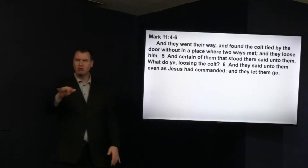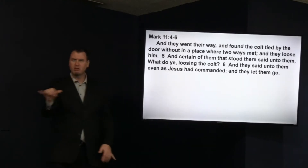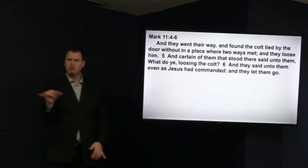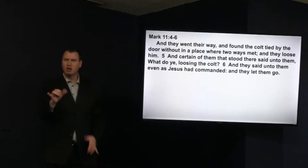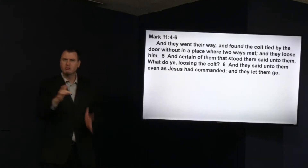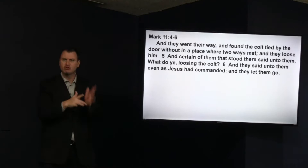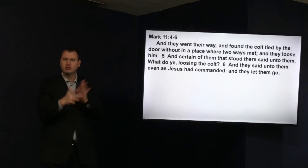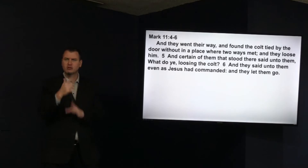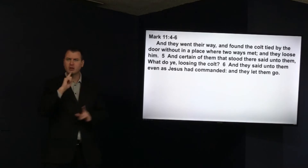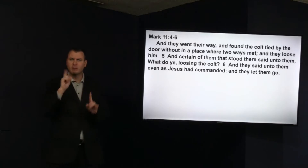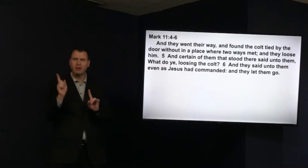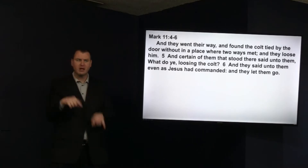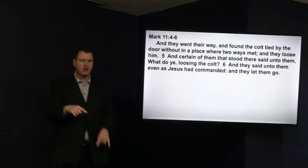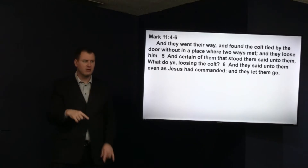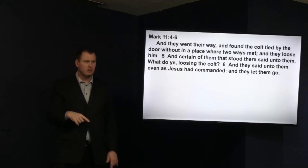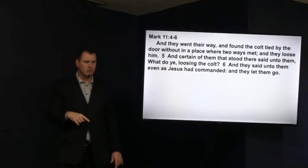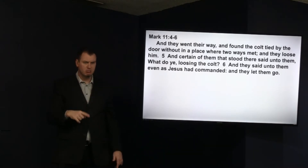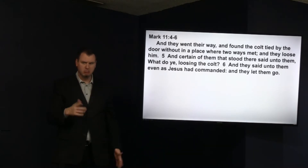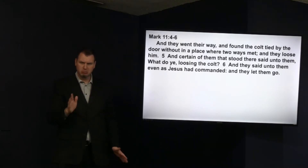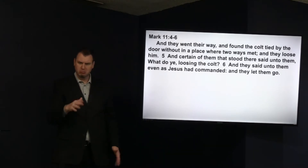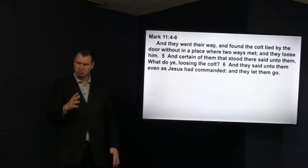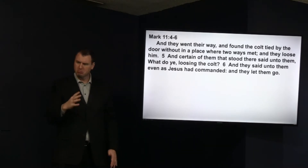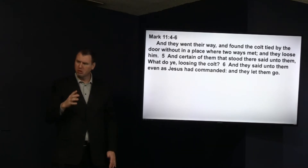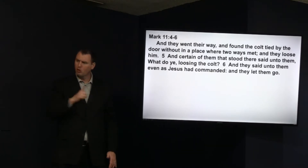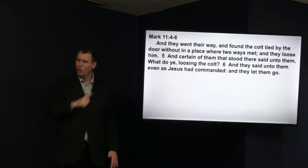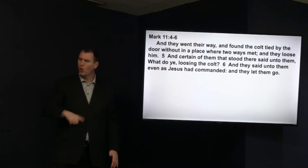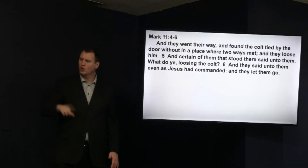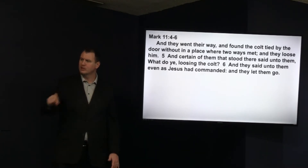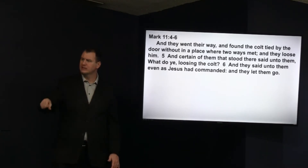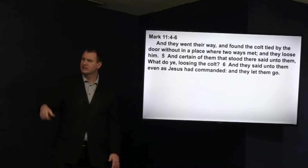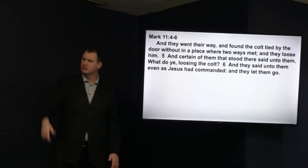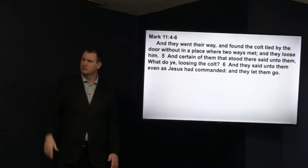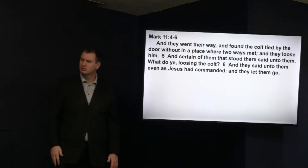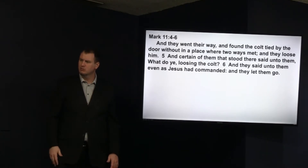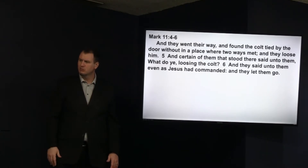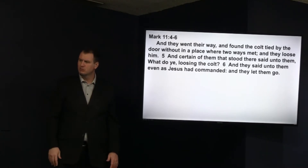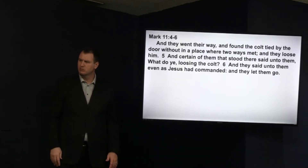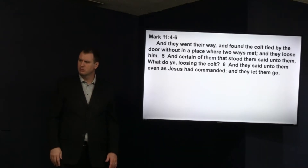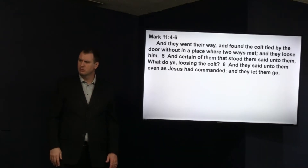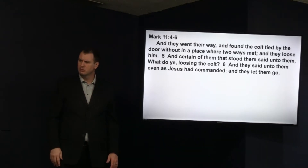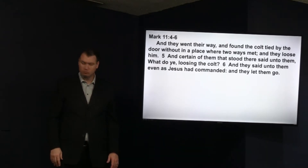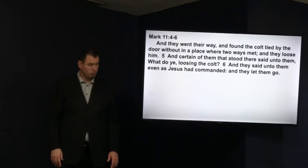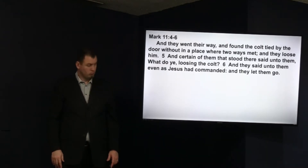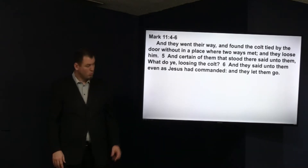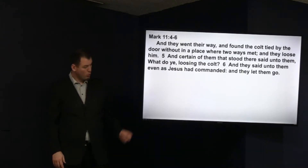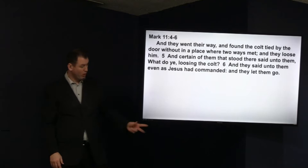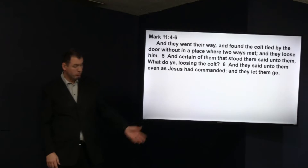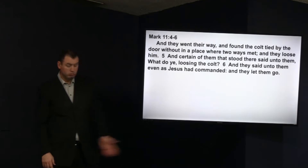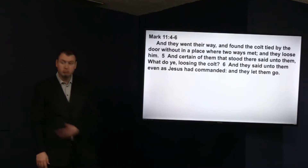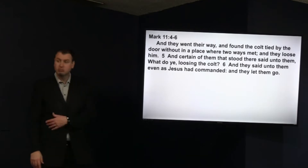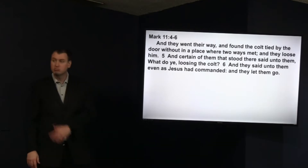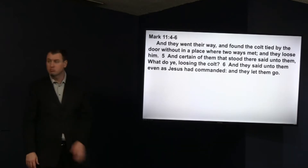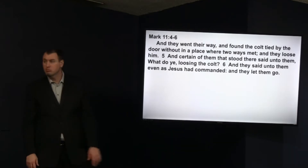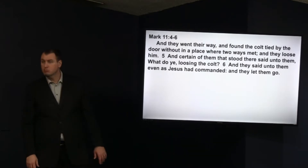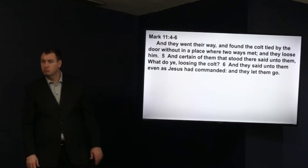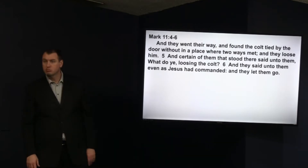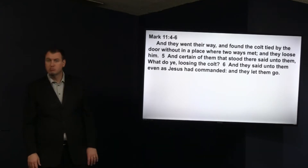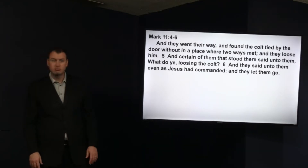Loosing the colt. And they said, what Jesus told them to say. Well, Jesus said this, and